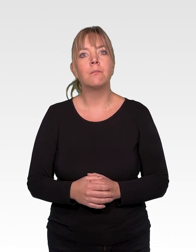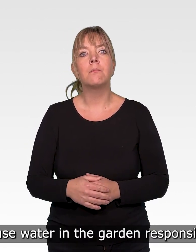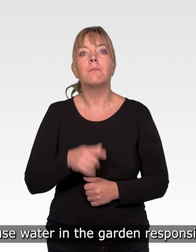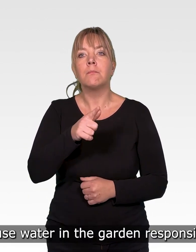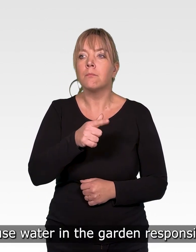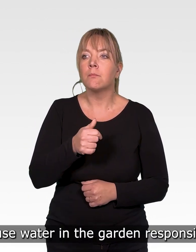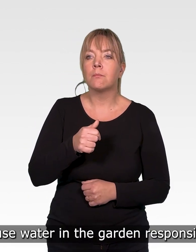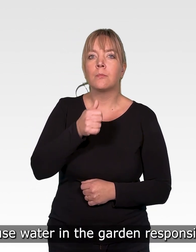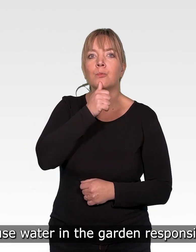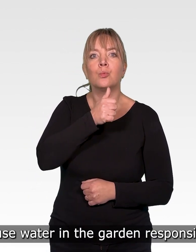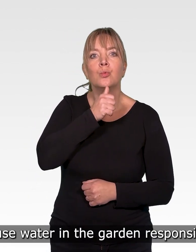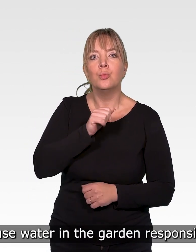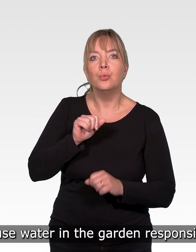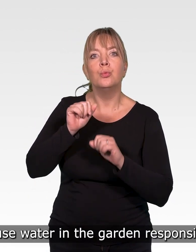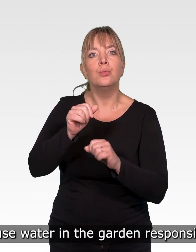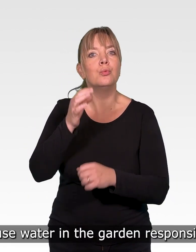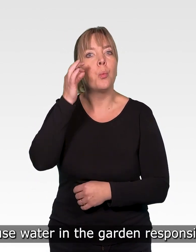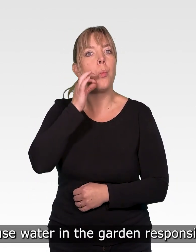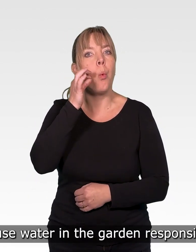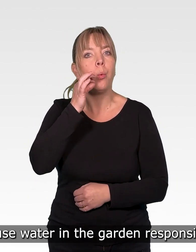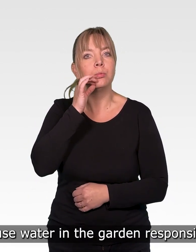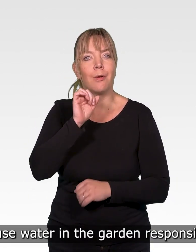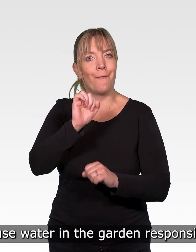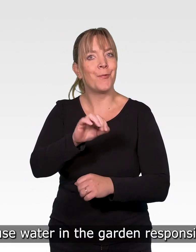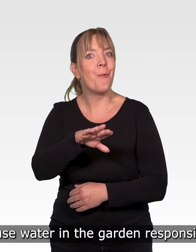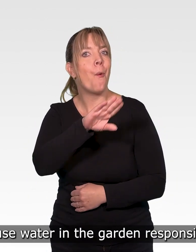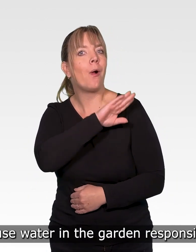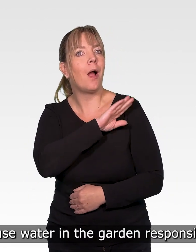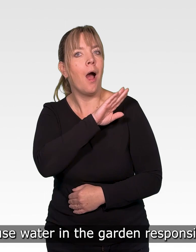And use water in the garden responsibly.